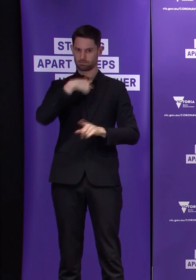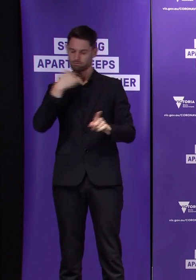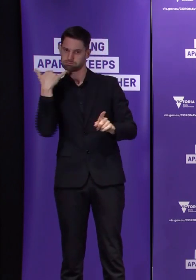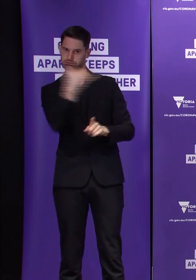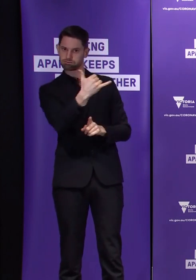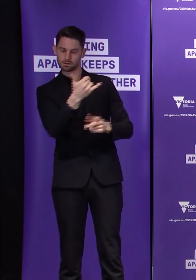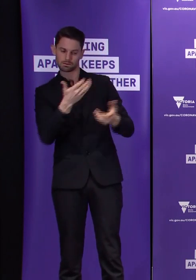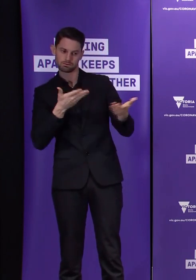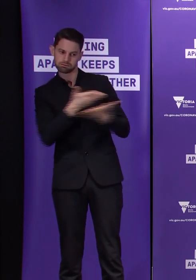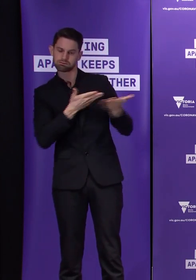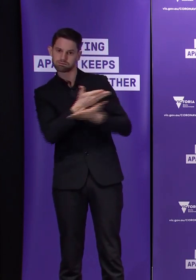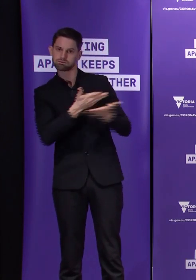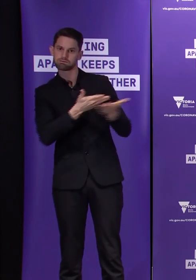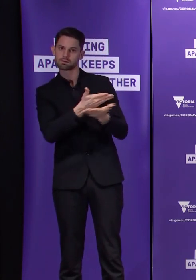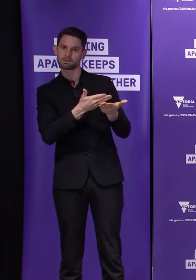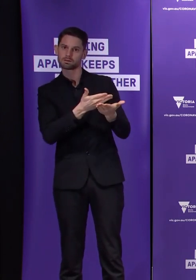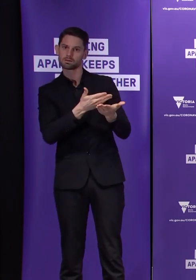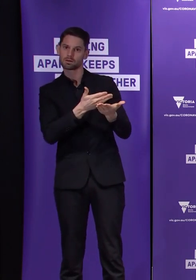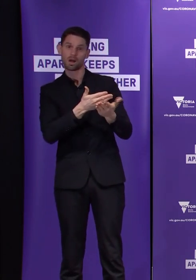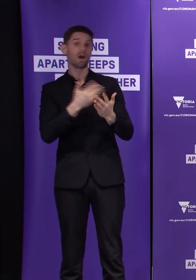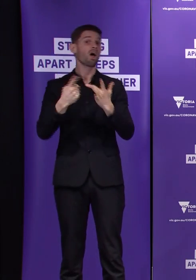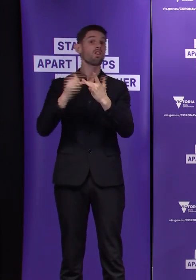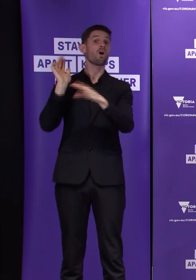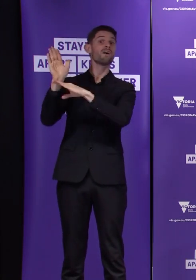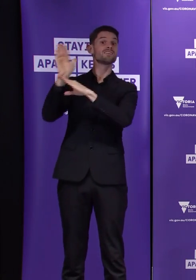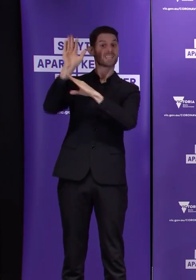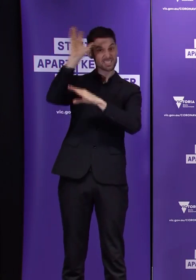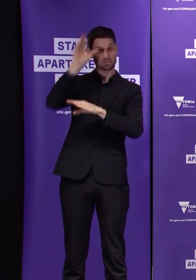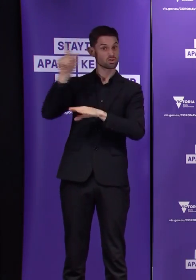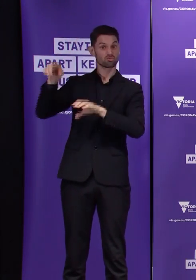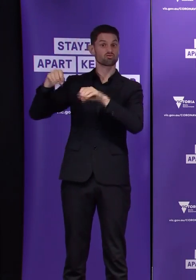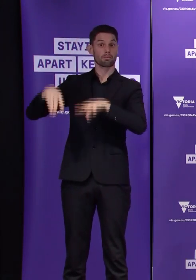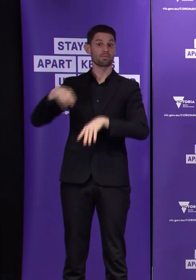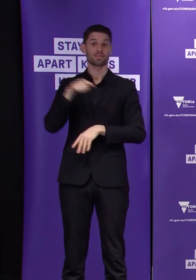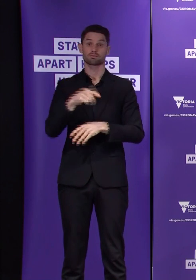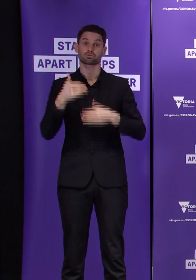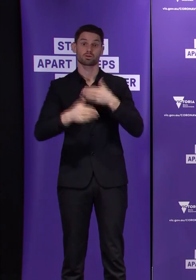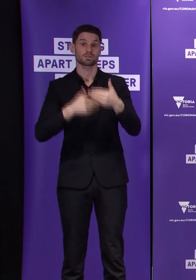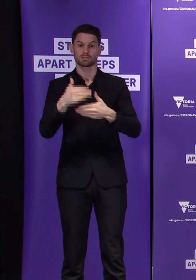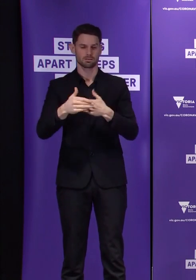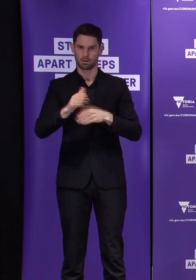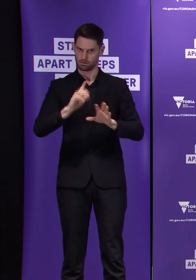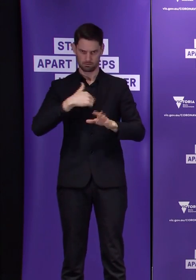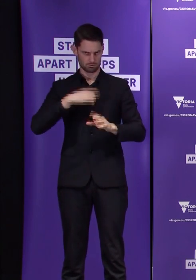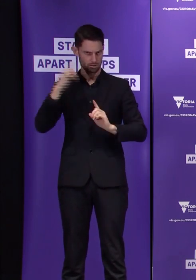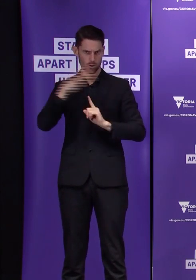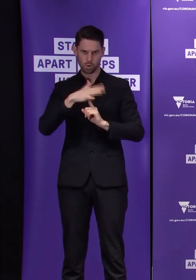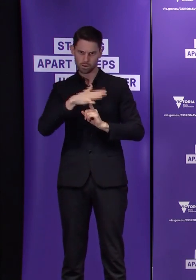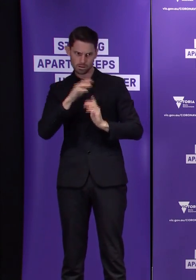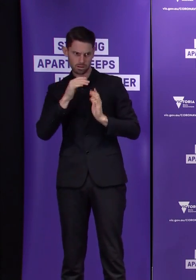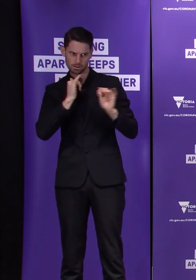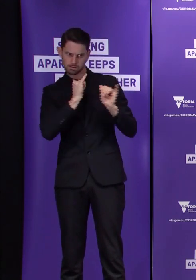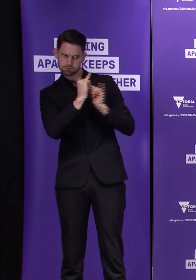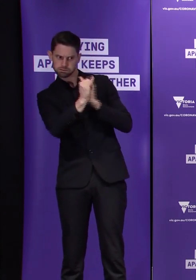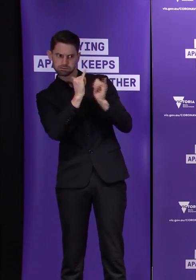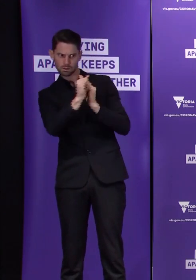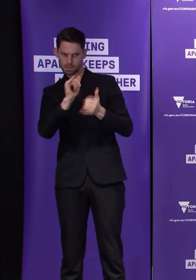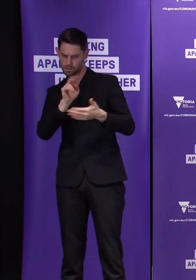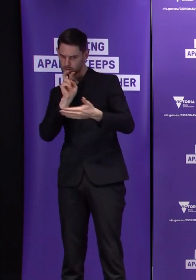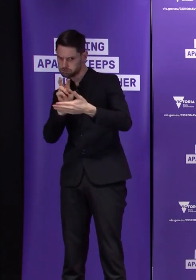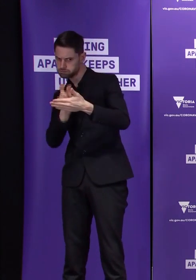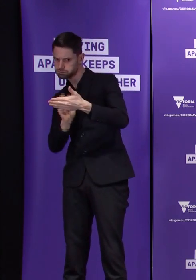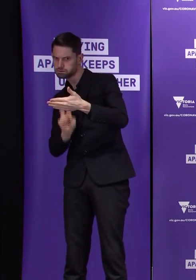the person being notified by the lab and us being notified is around 2 hours. It can vary a little bit, but it's in that kind of